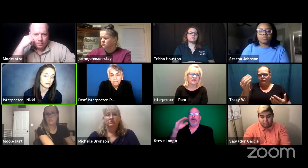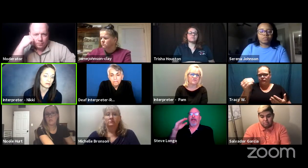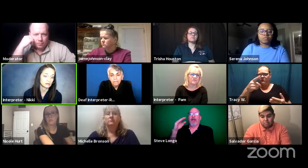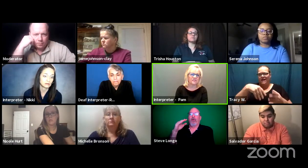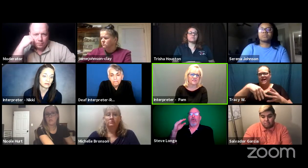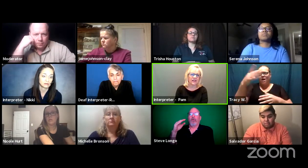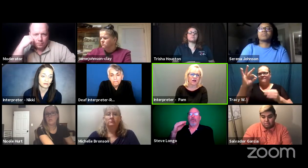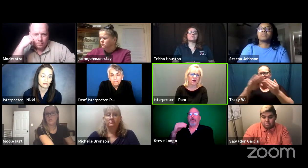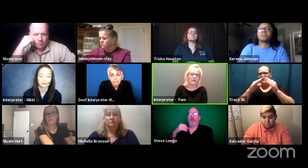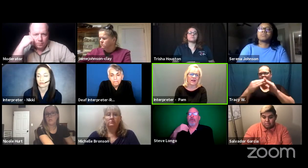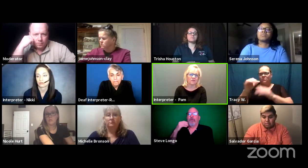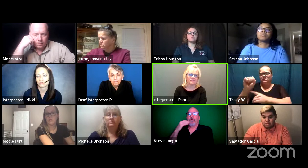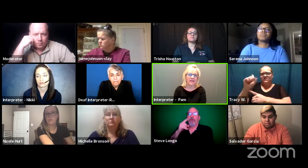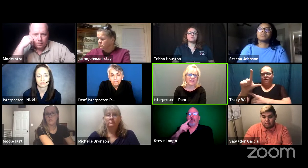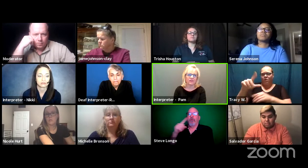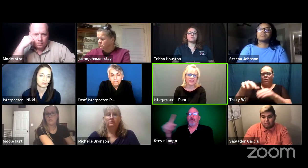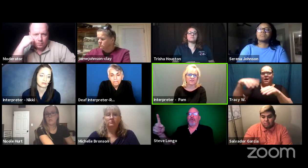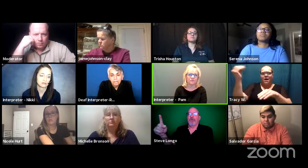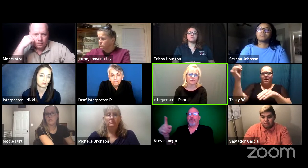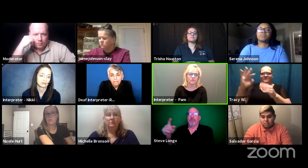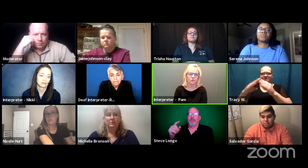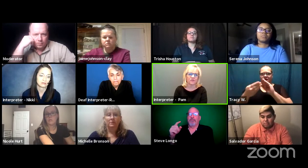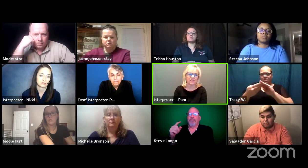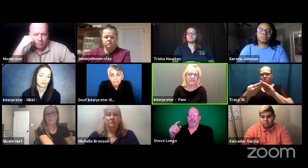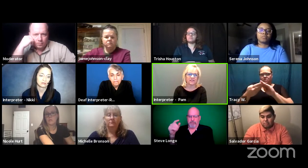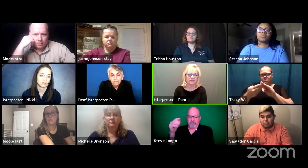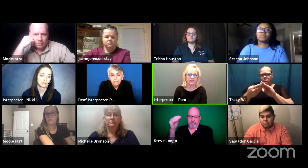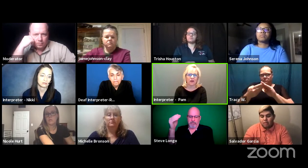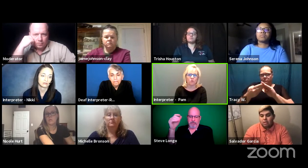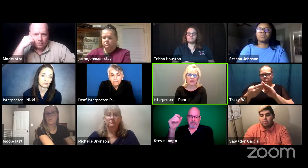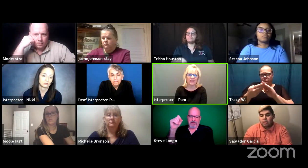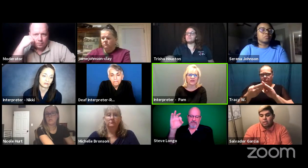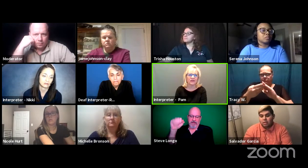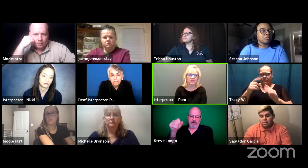Steve is saying I'll be out of town the 8th through the 14th for that week.